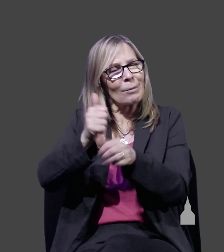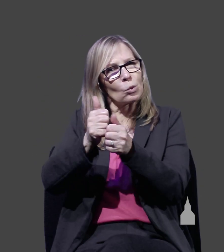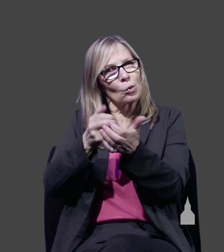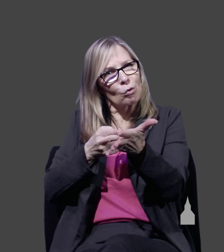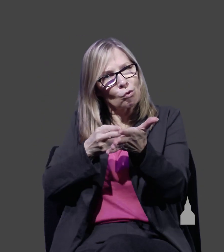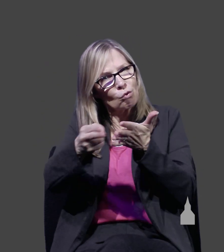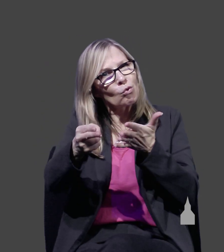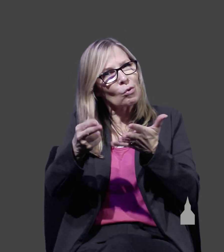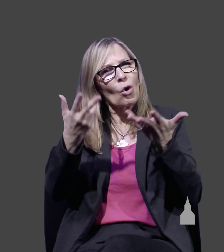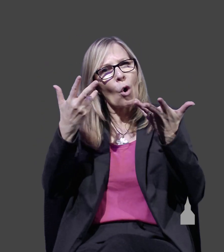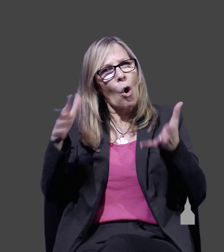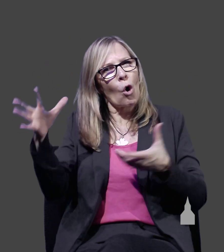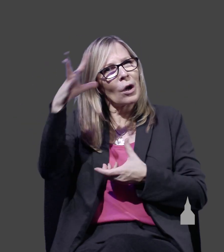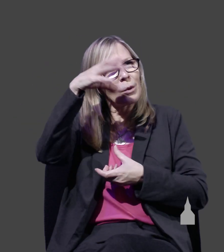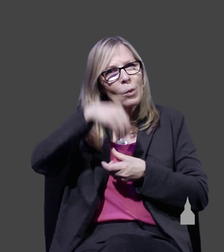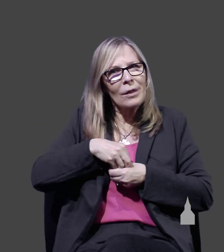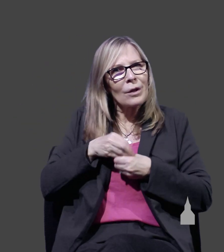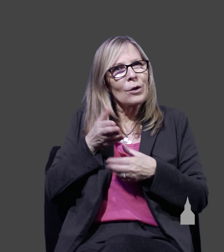present with you.